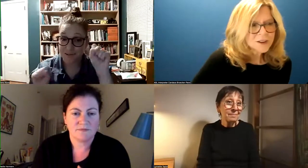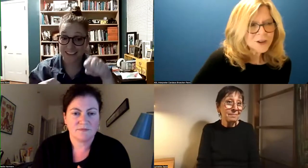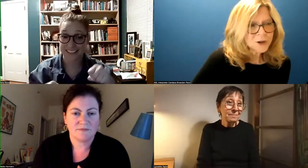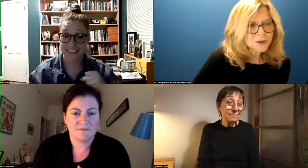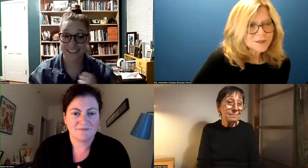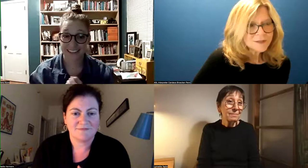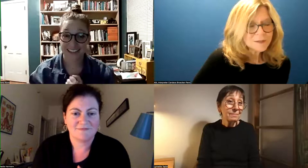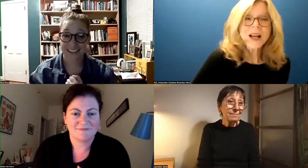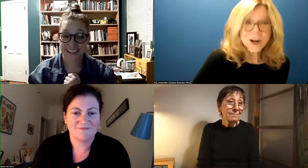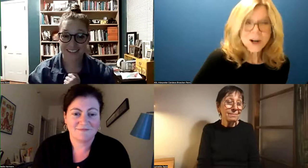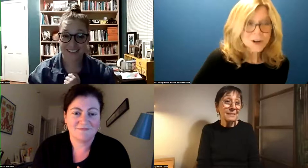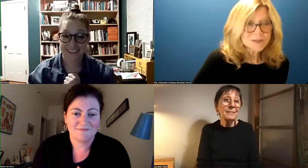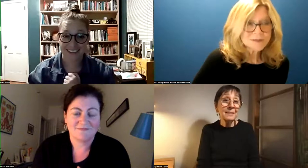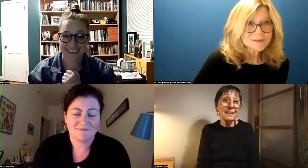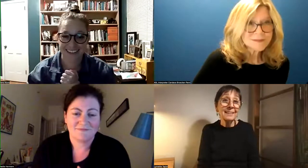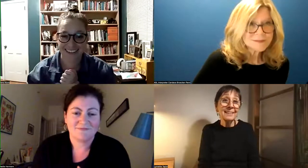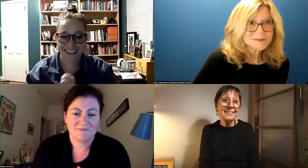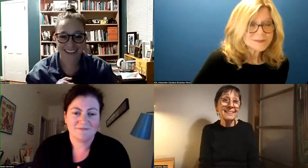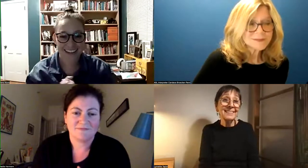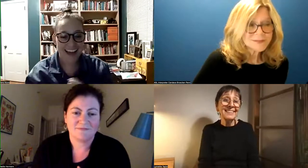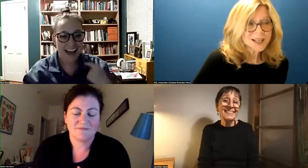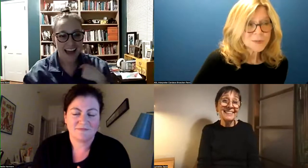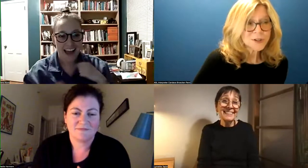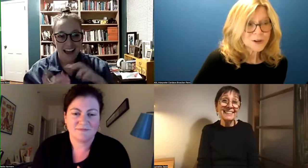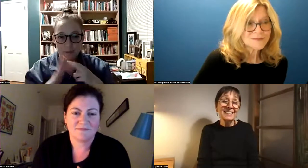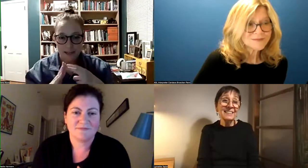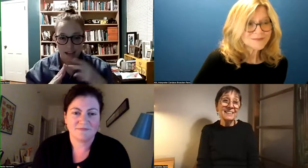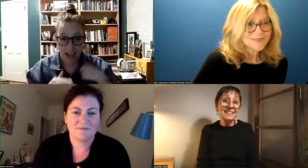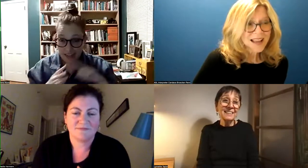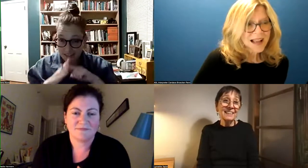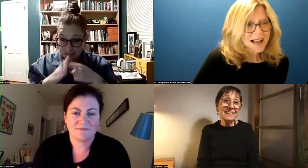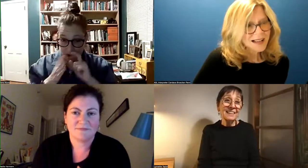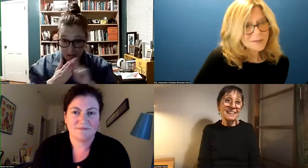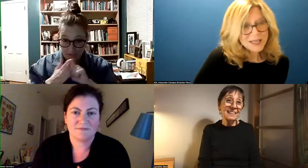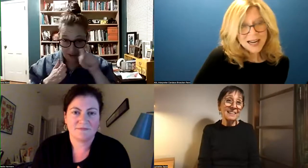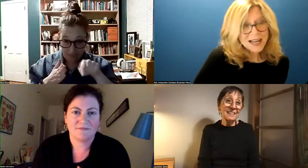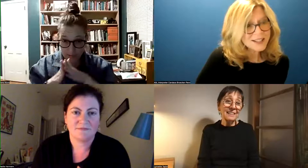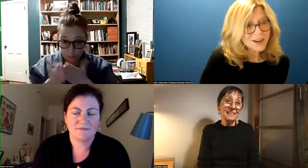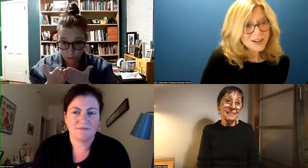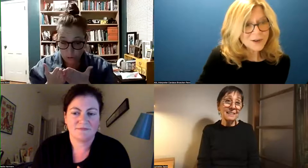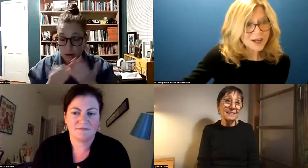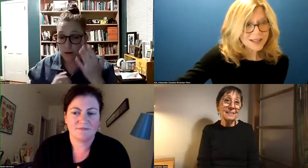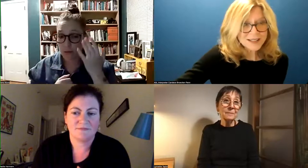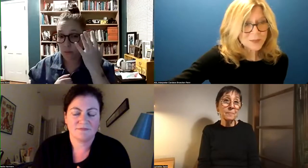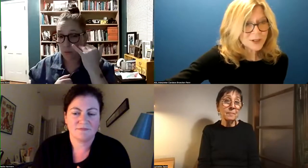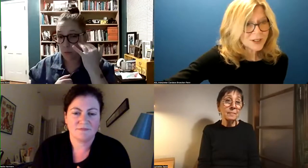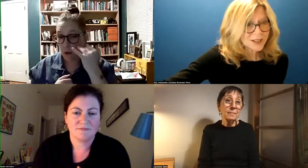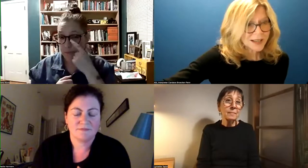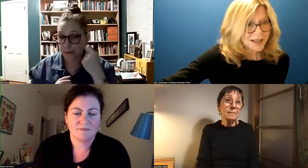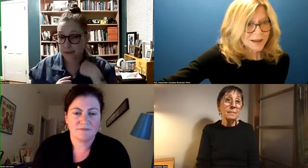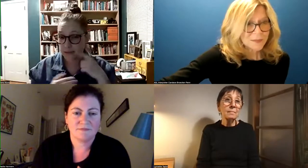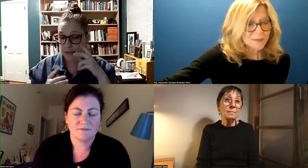I don't know, but I hope so. I hope so. I mean, I started writing this book